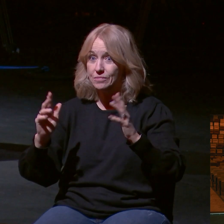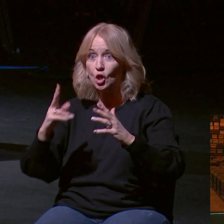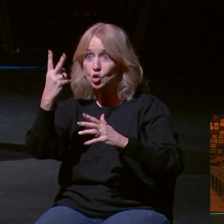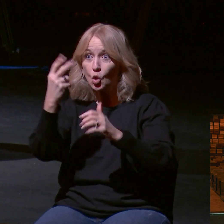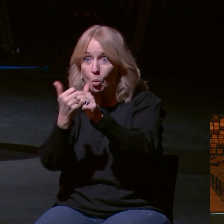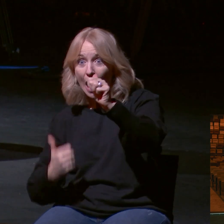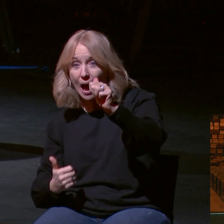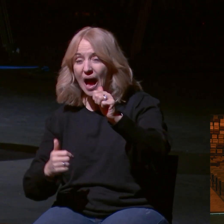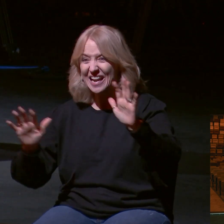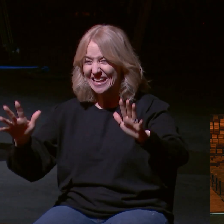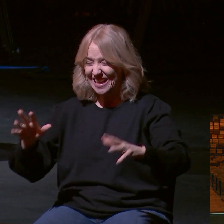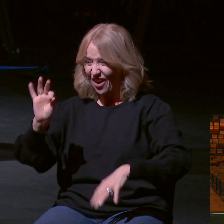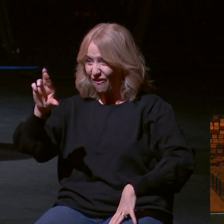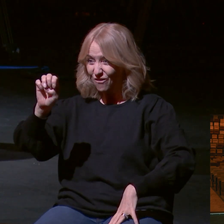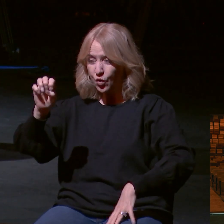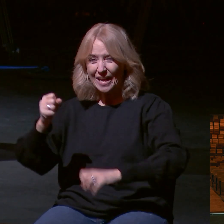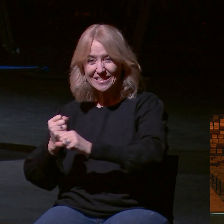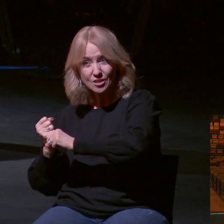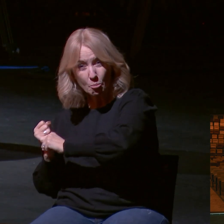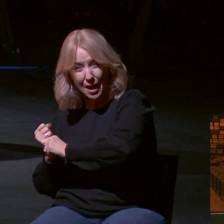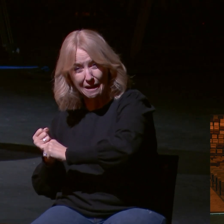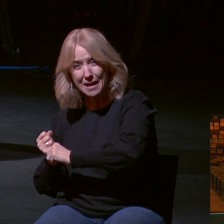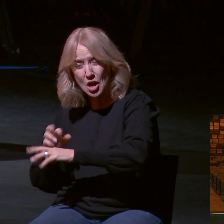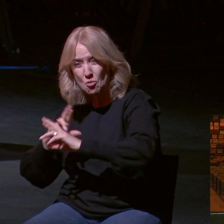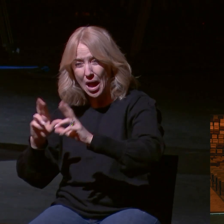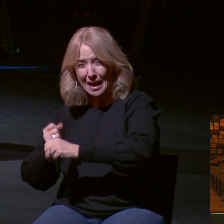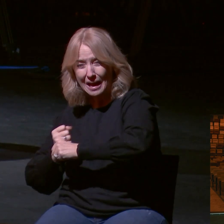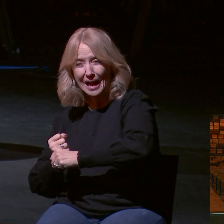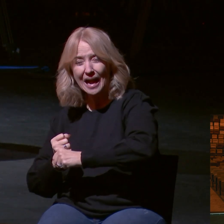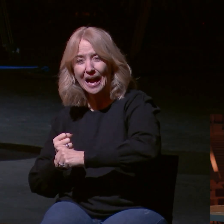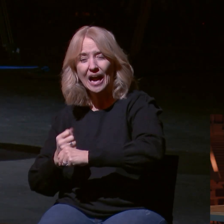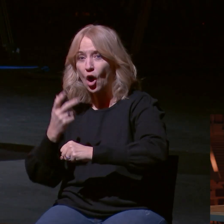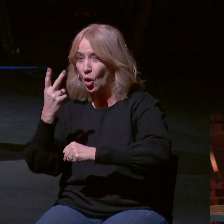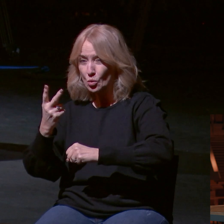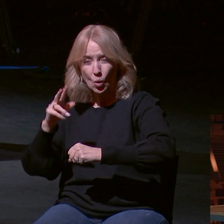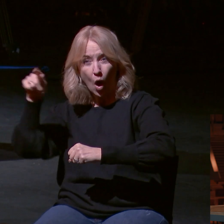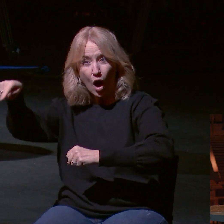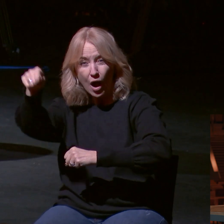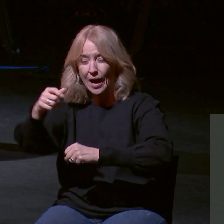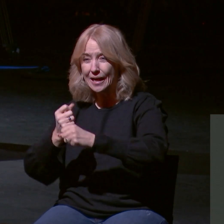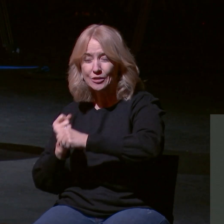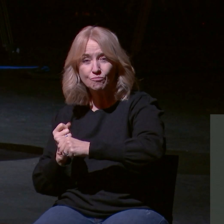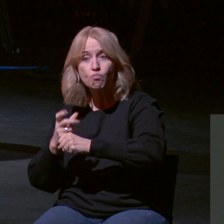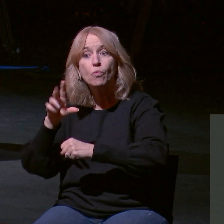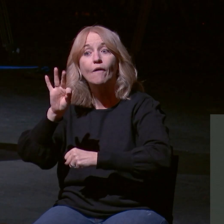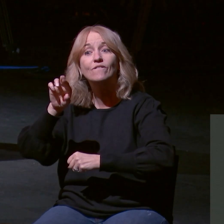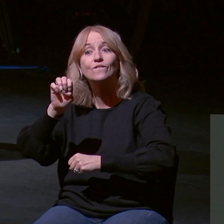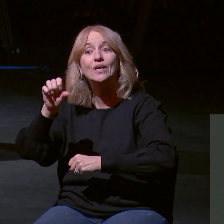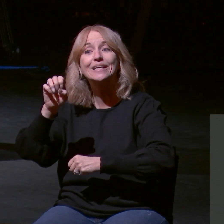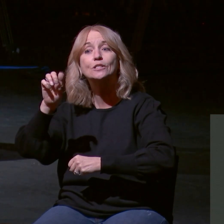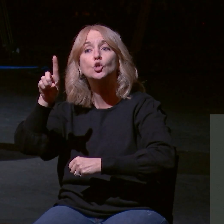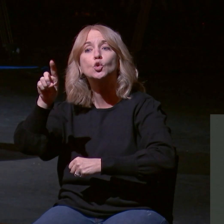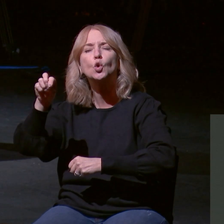final strike to lose the World Series after making a costly error 4 innings earlier. And what does Freese do? He hits a laser